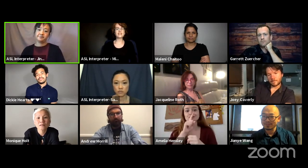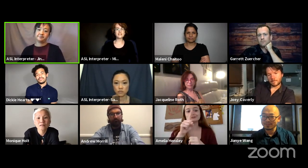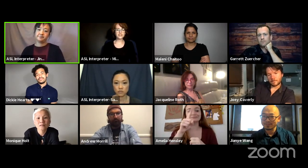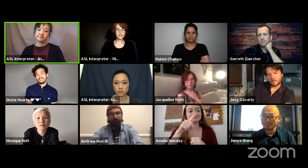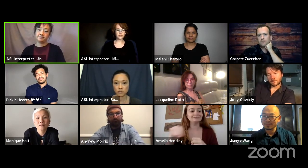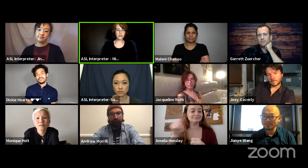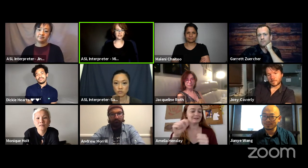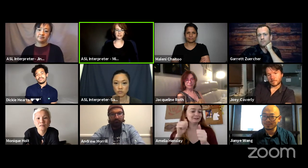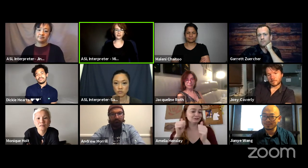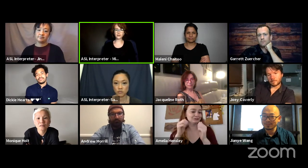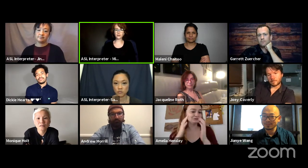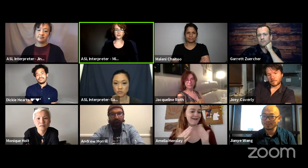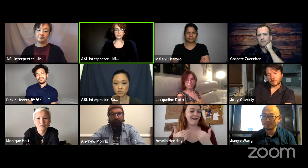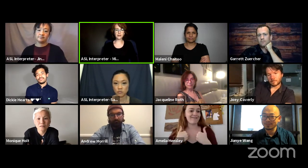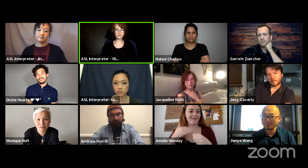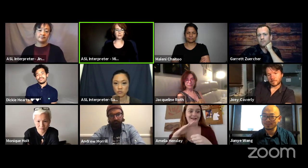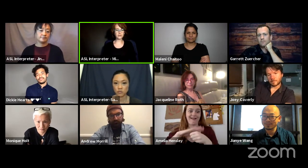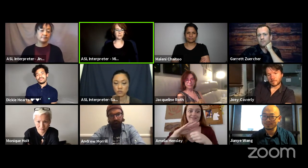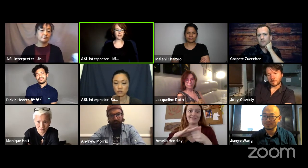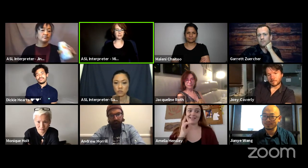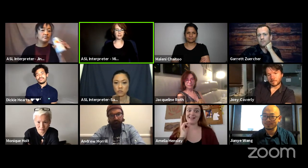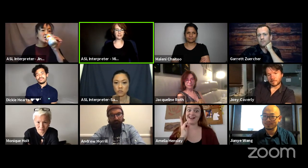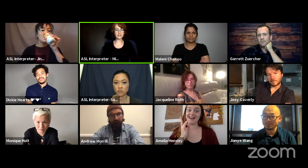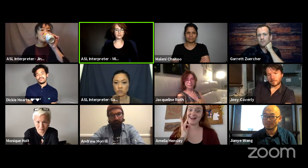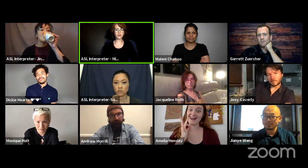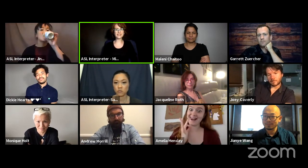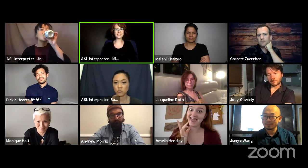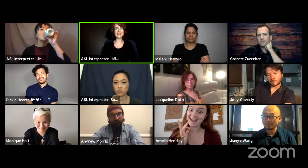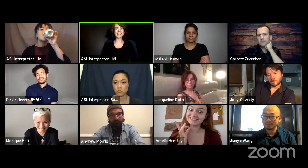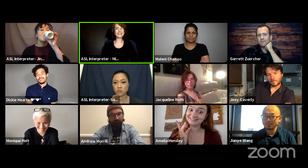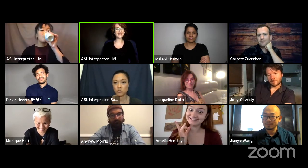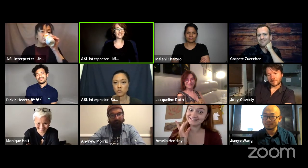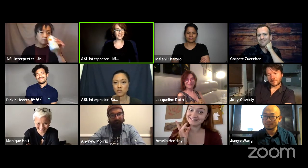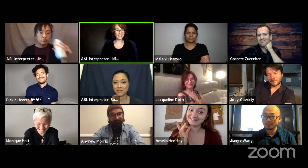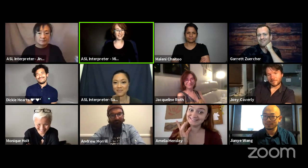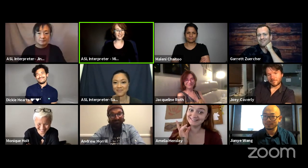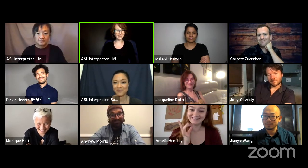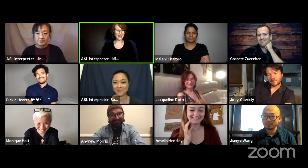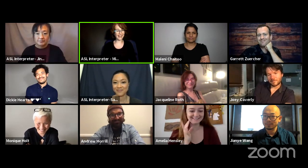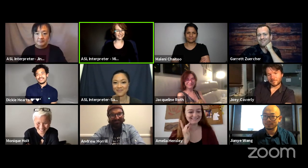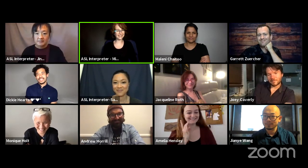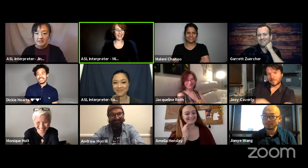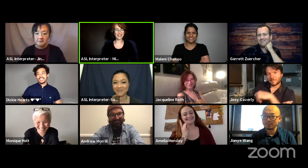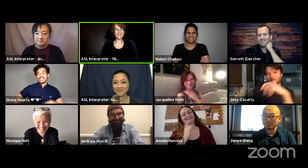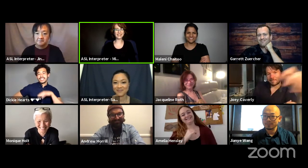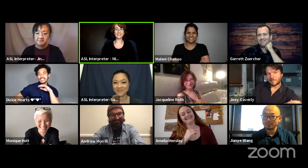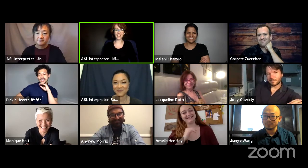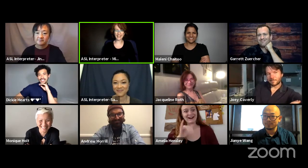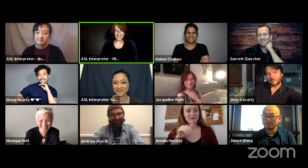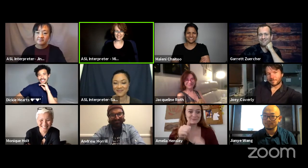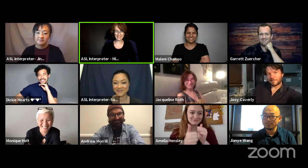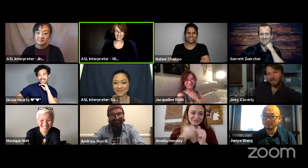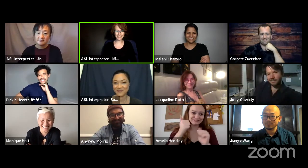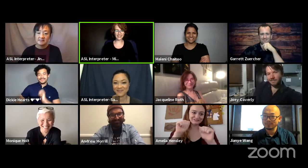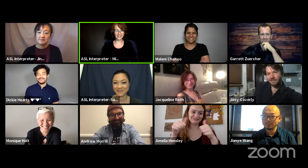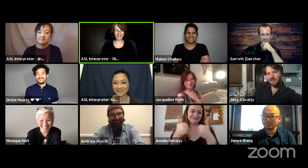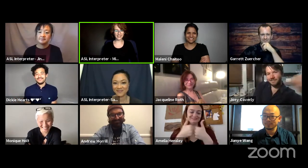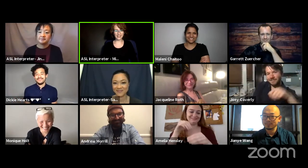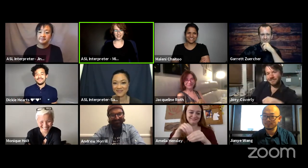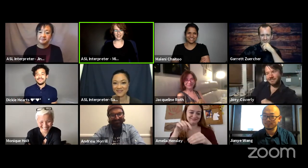As assistant director, one of my responsibilities was making sure that the actors had enough light,